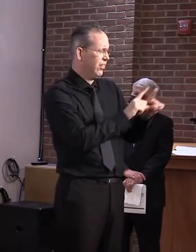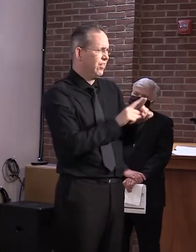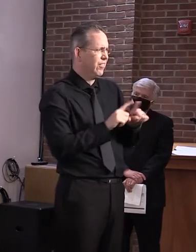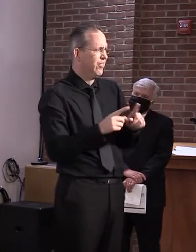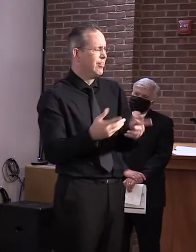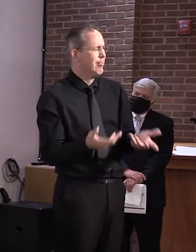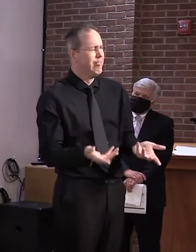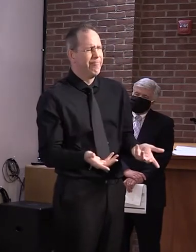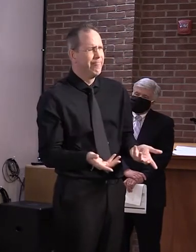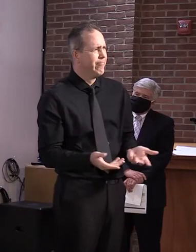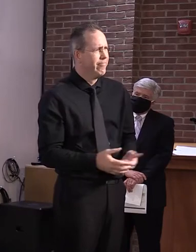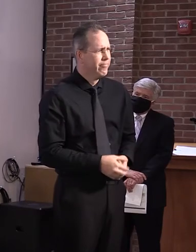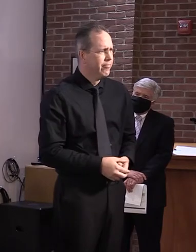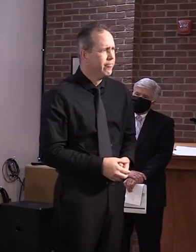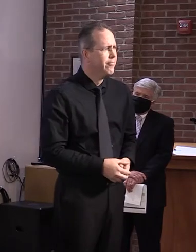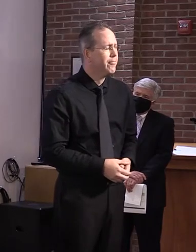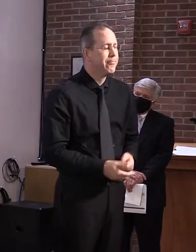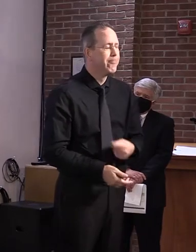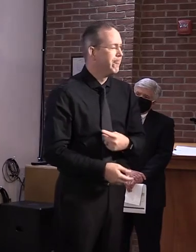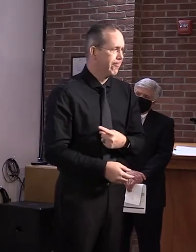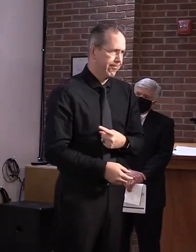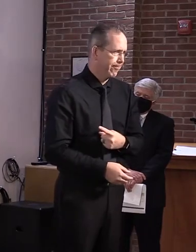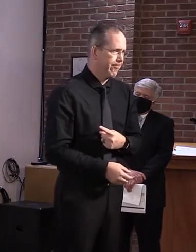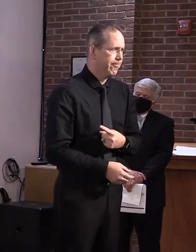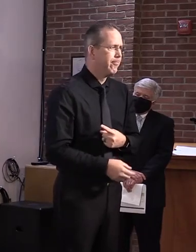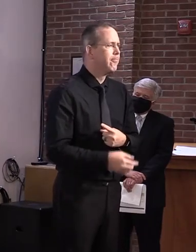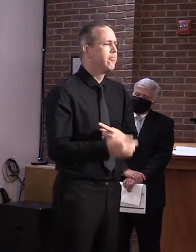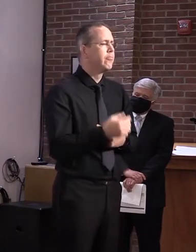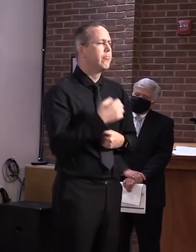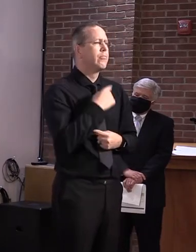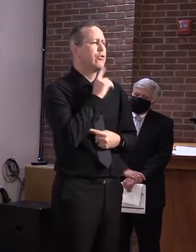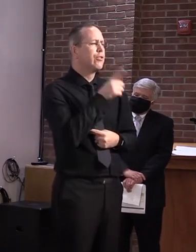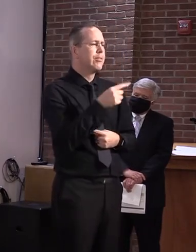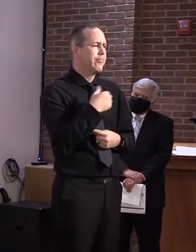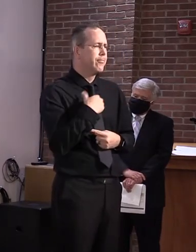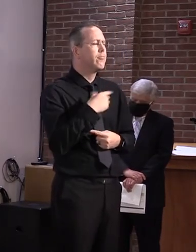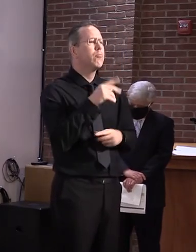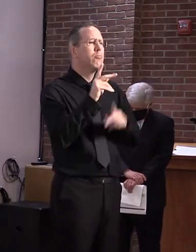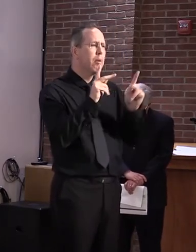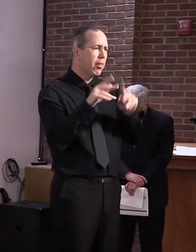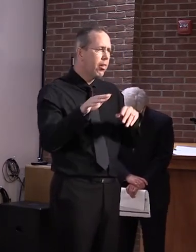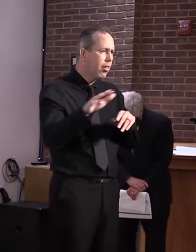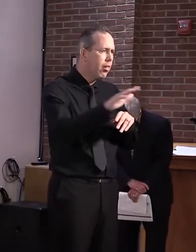the employees are required to wear facial coverings.